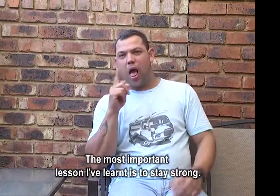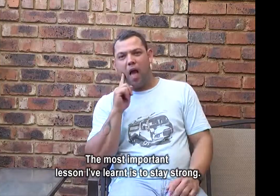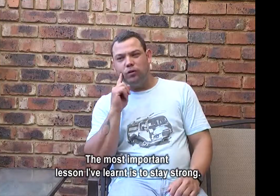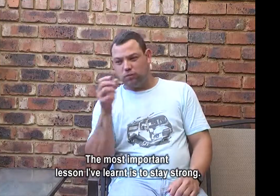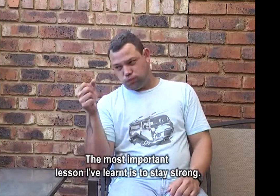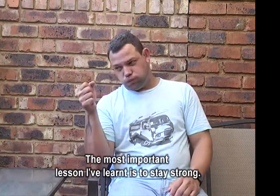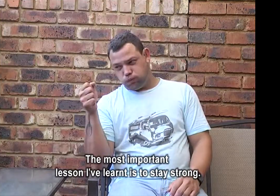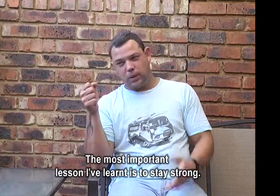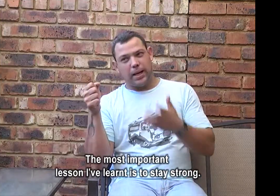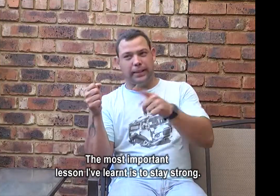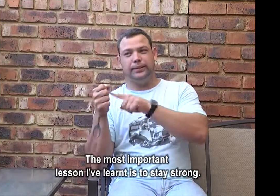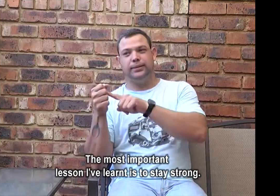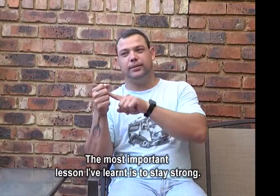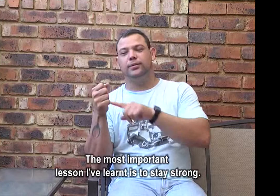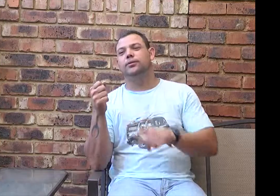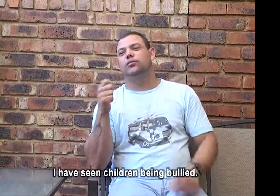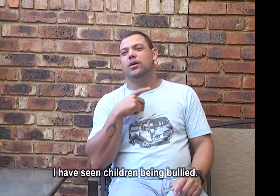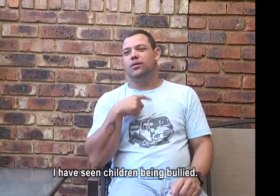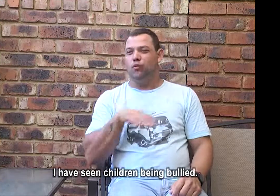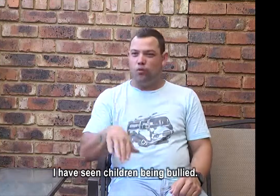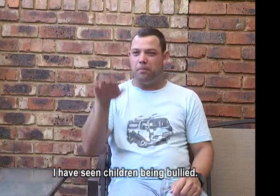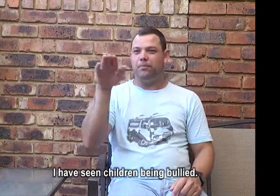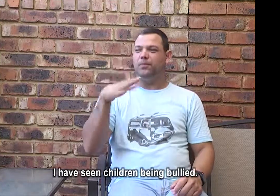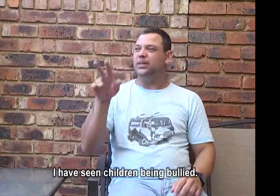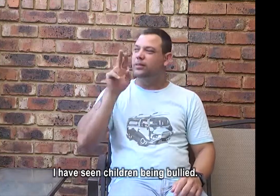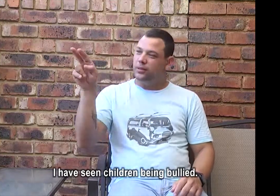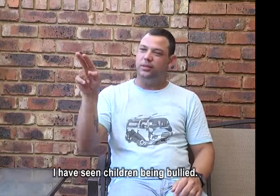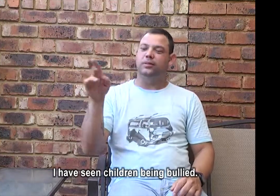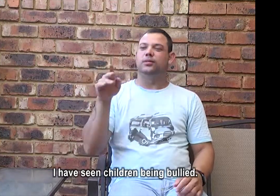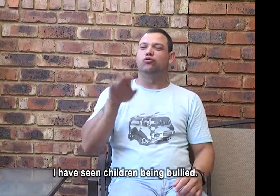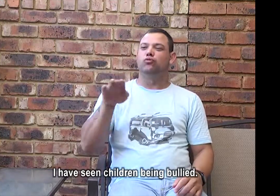is to stay strong. I've seen children being bullied.